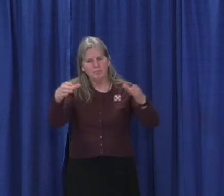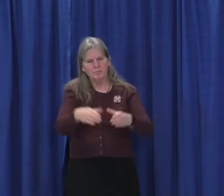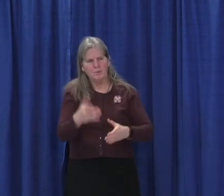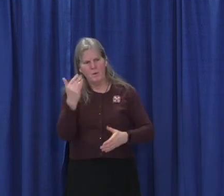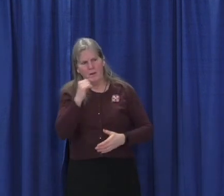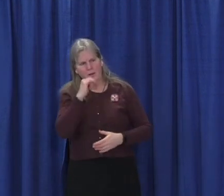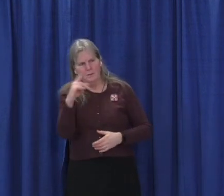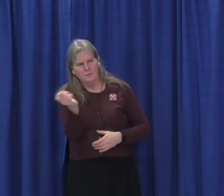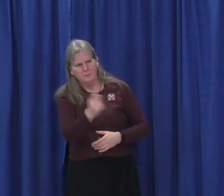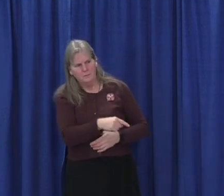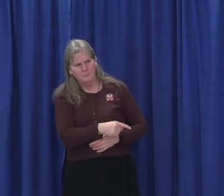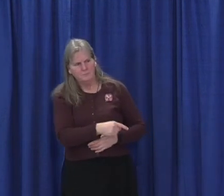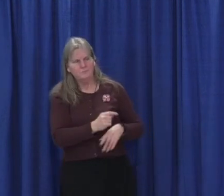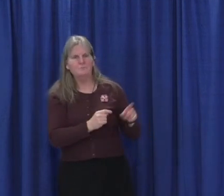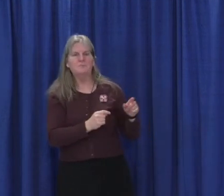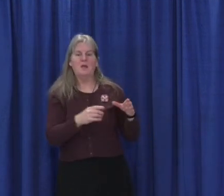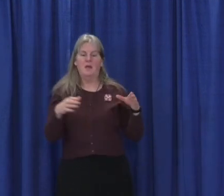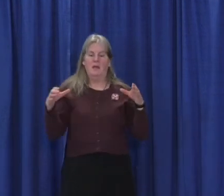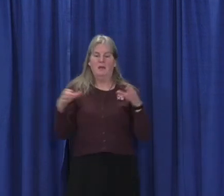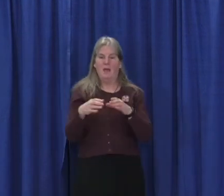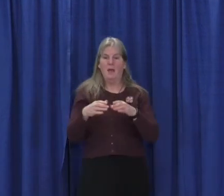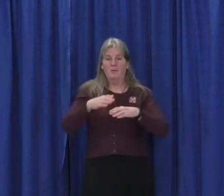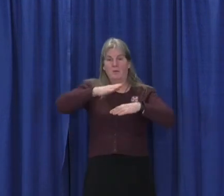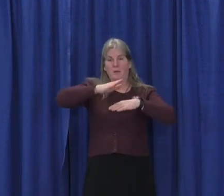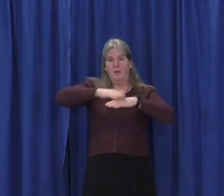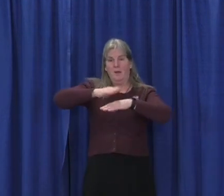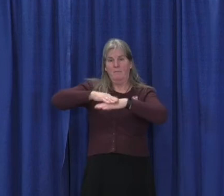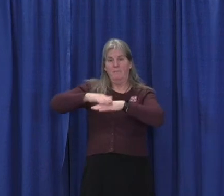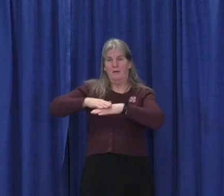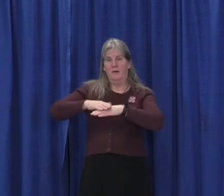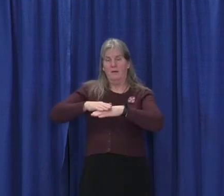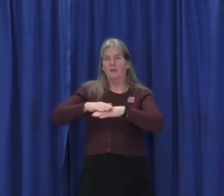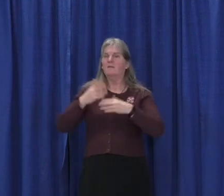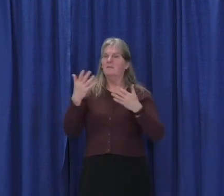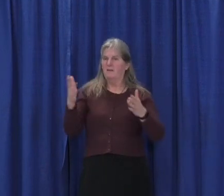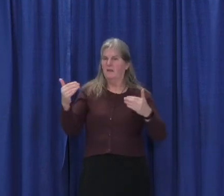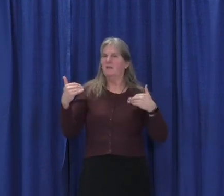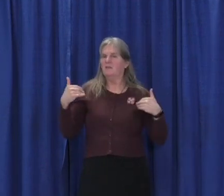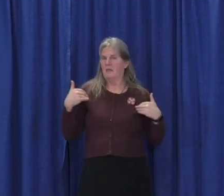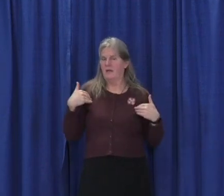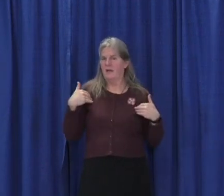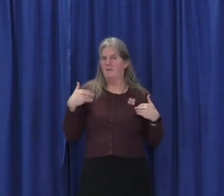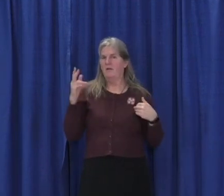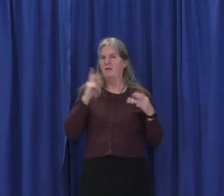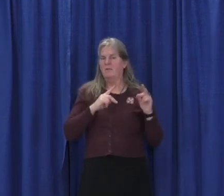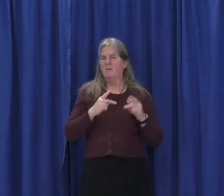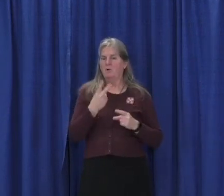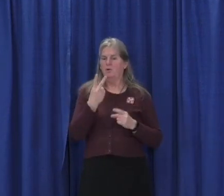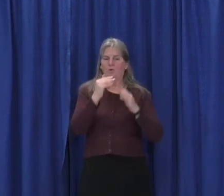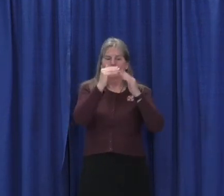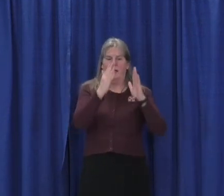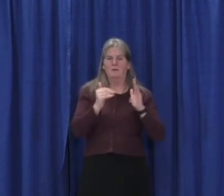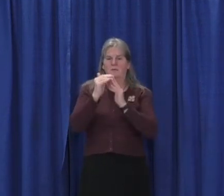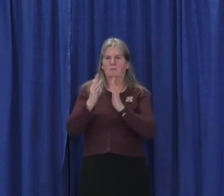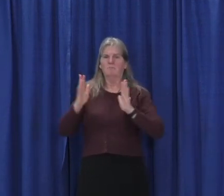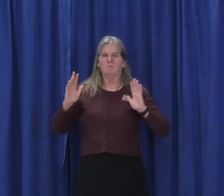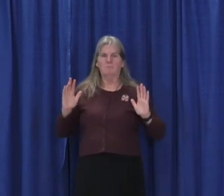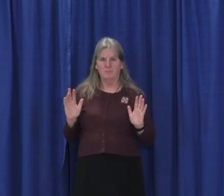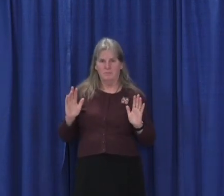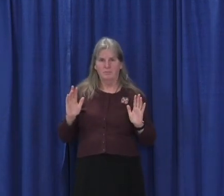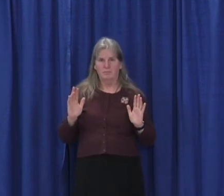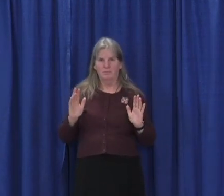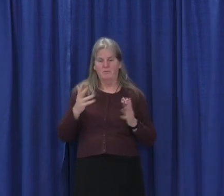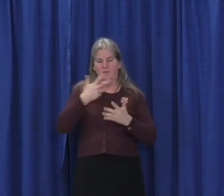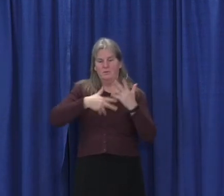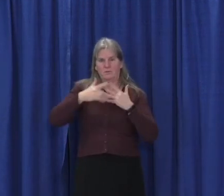So in terms of gathering advice we have now, we already have advice that people should gather in 2 households for